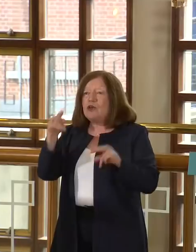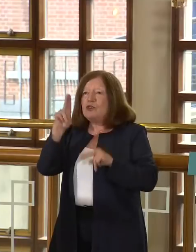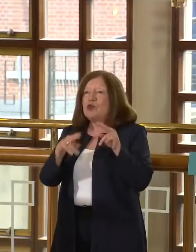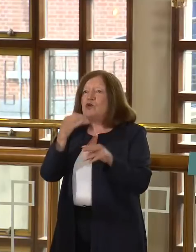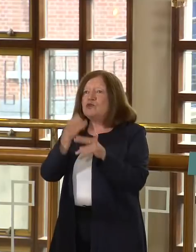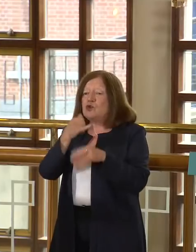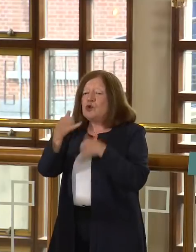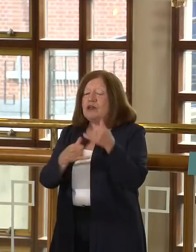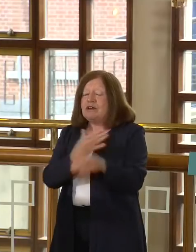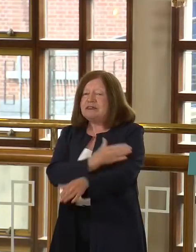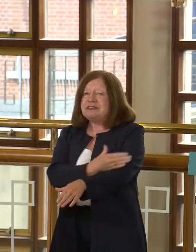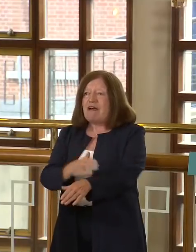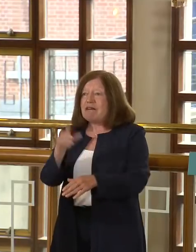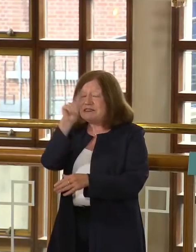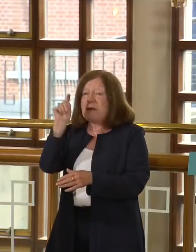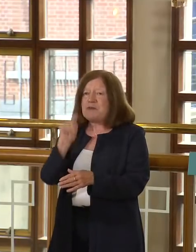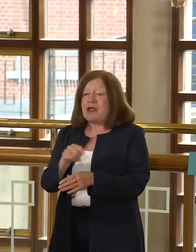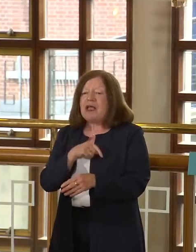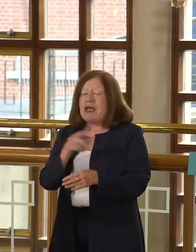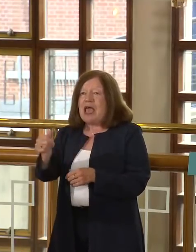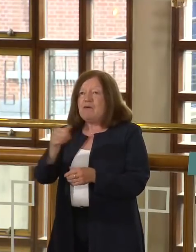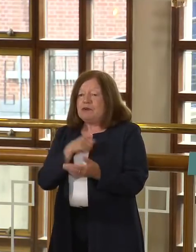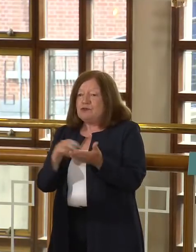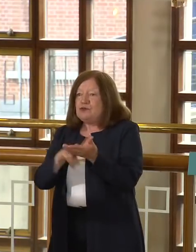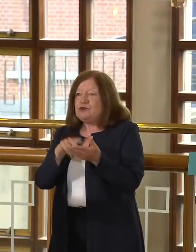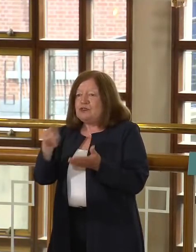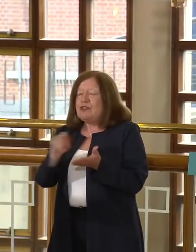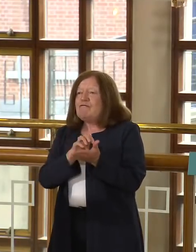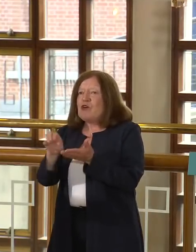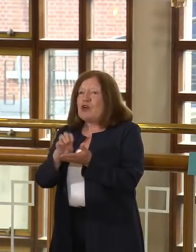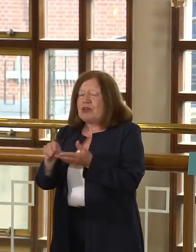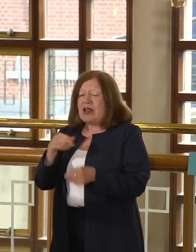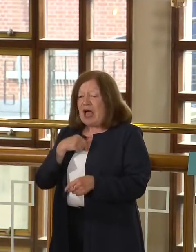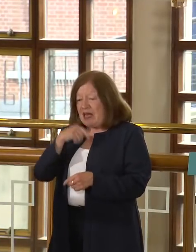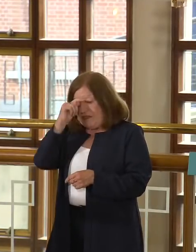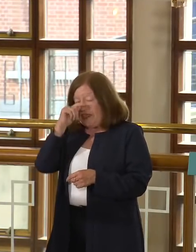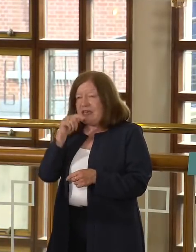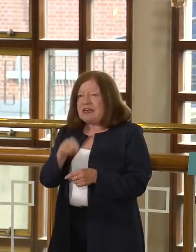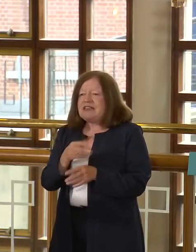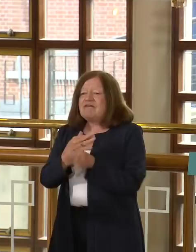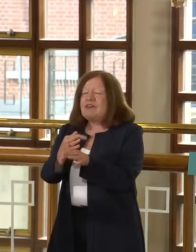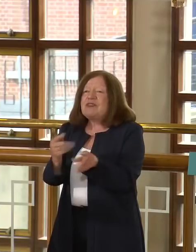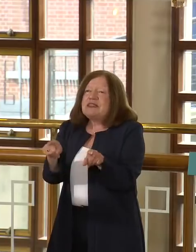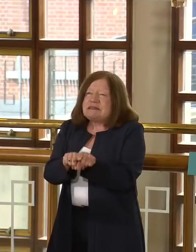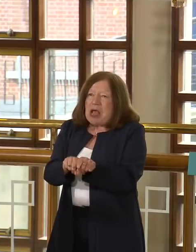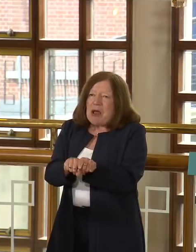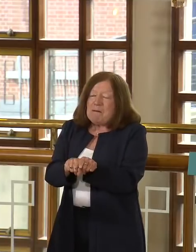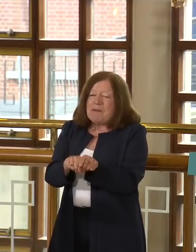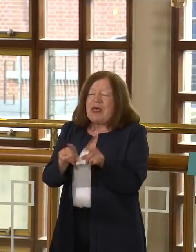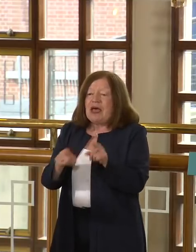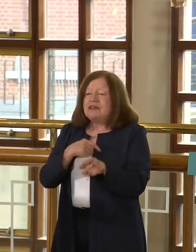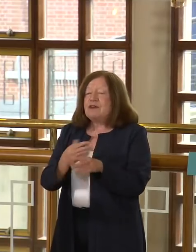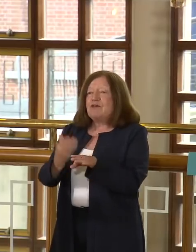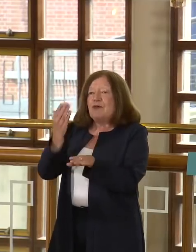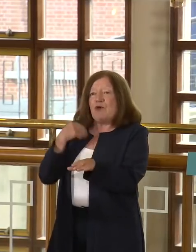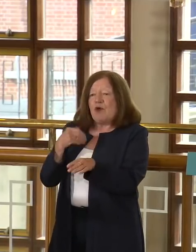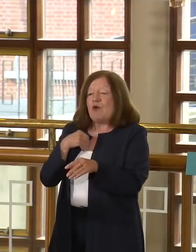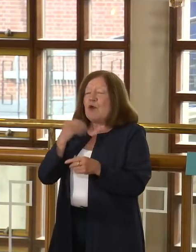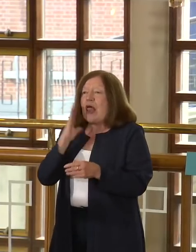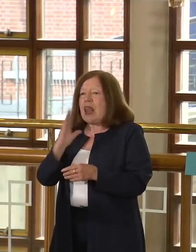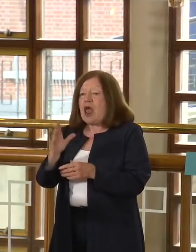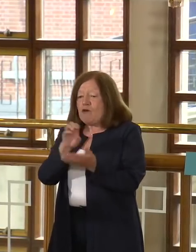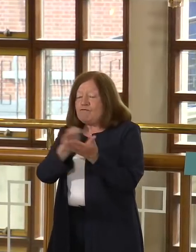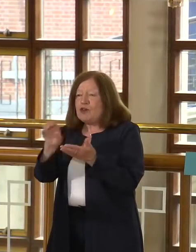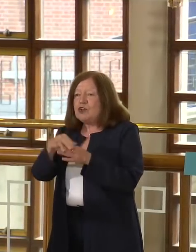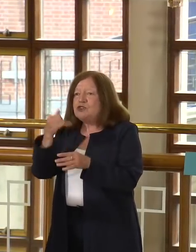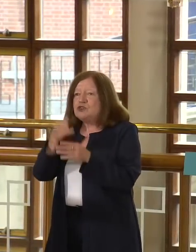year starts in September, they will be able to avail of the funding. And I think it follows in the same vein as our previous decision to allow funding of